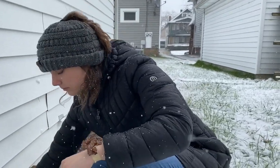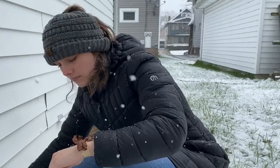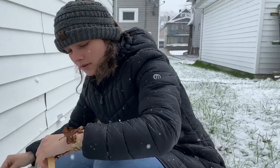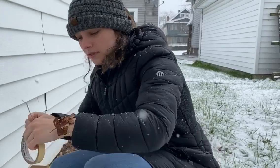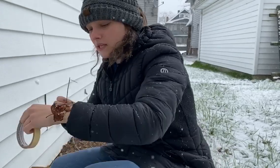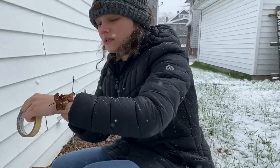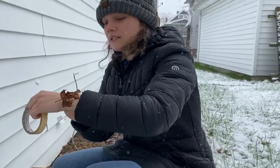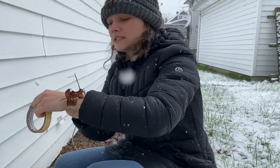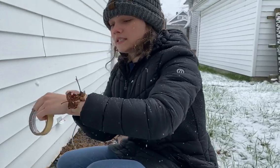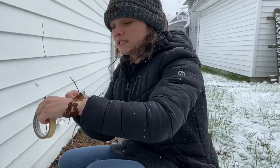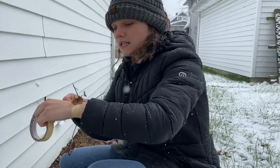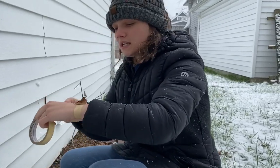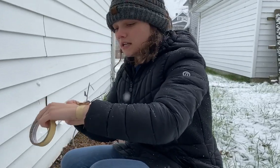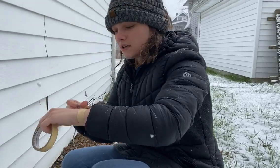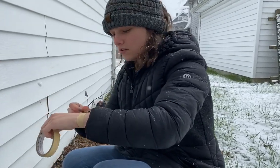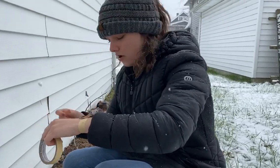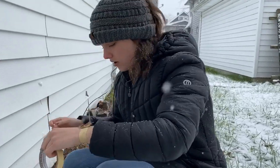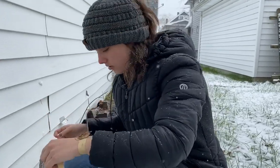Maybe a stick. Uh-oh.